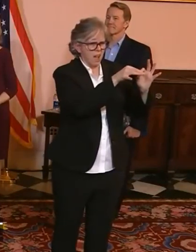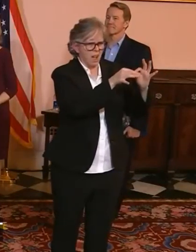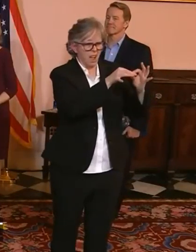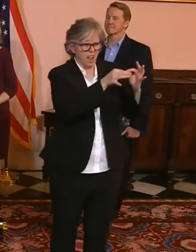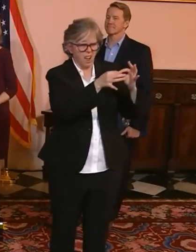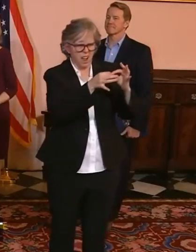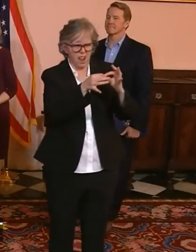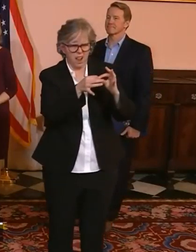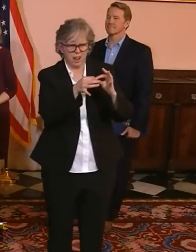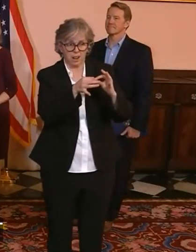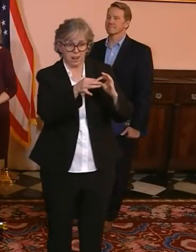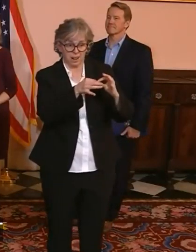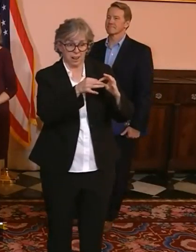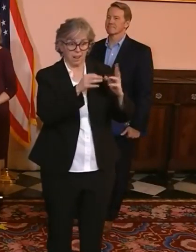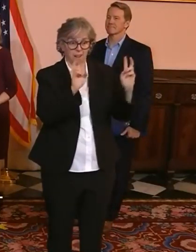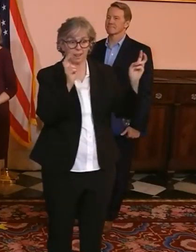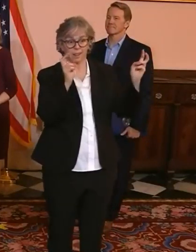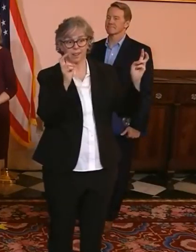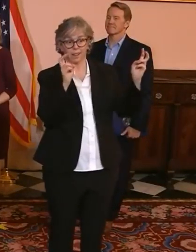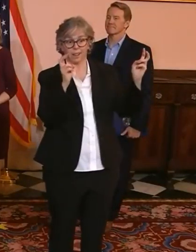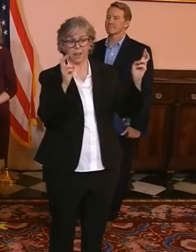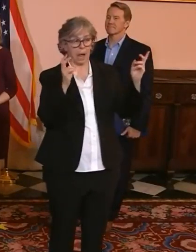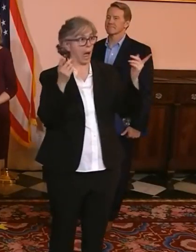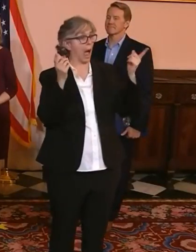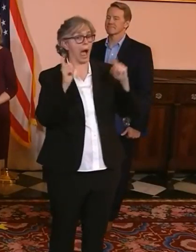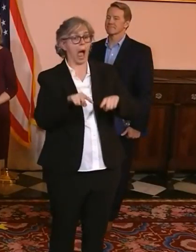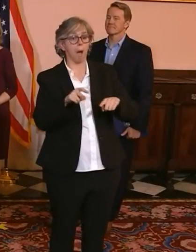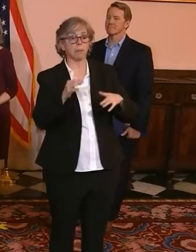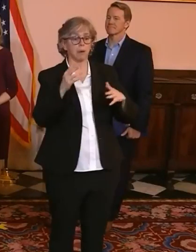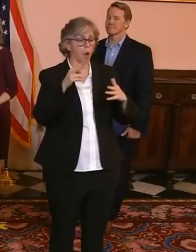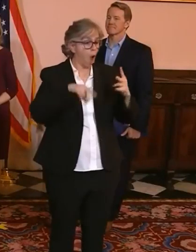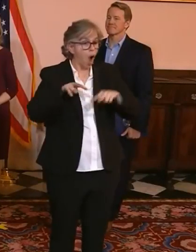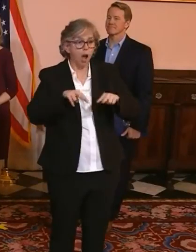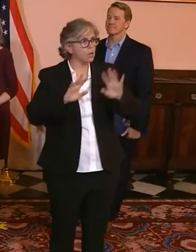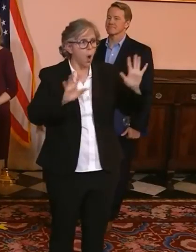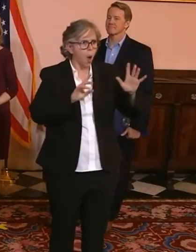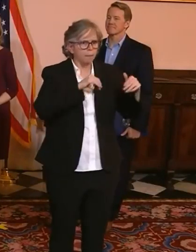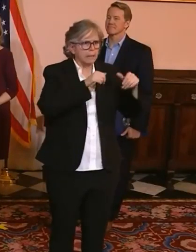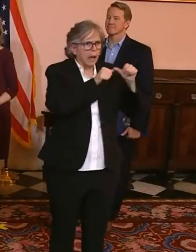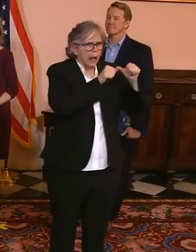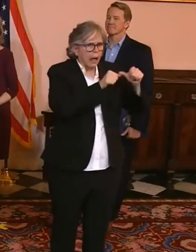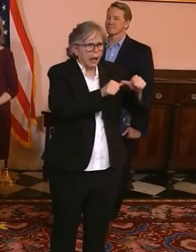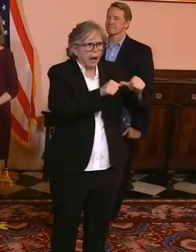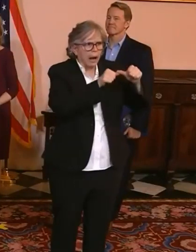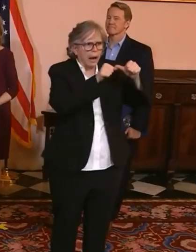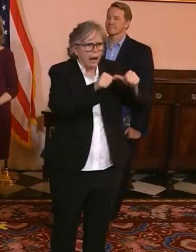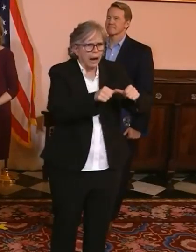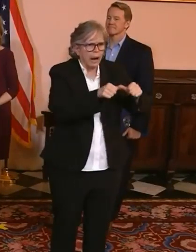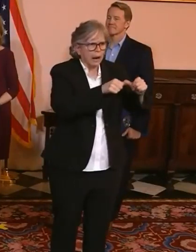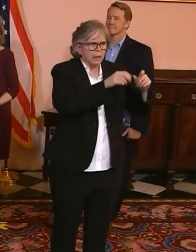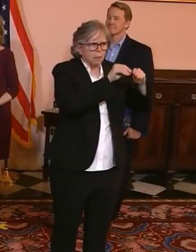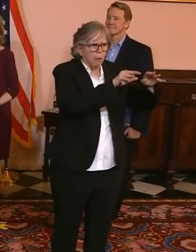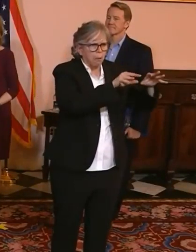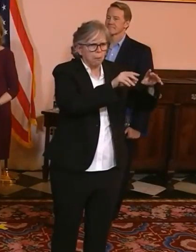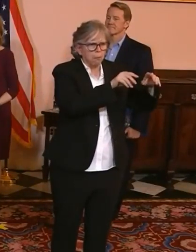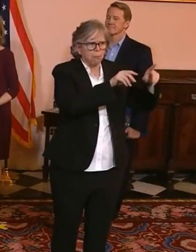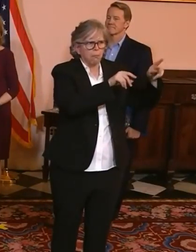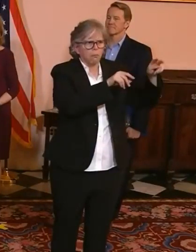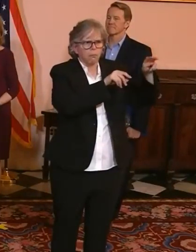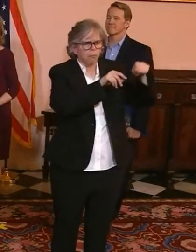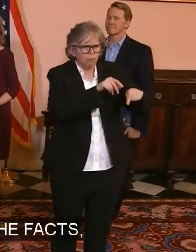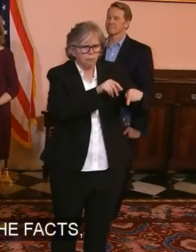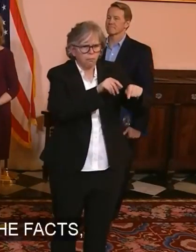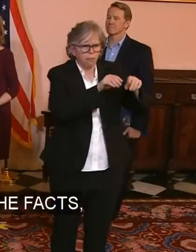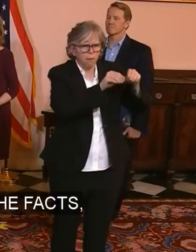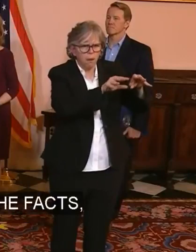This is just the facts. We were understanding this virus as it unfolded. But you have to understand our very first sense of a case,